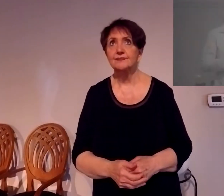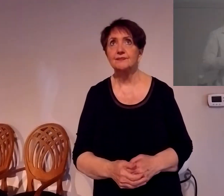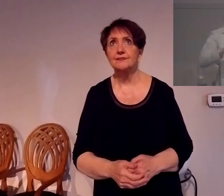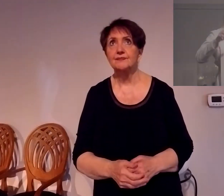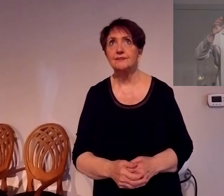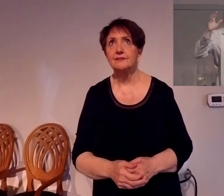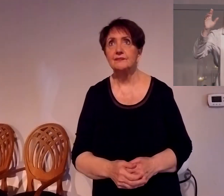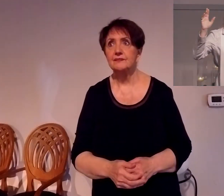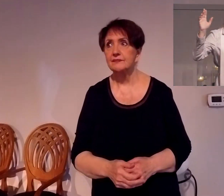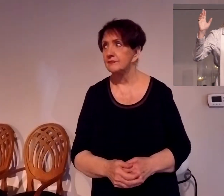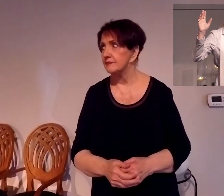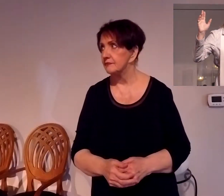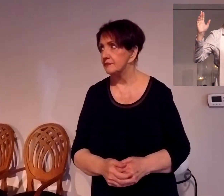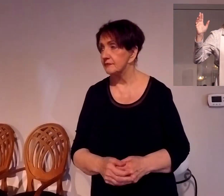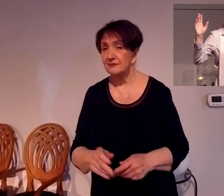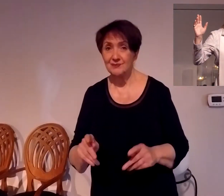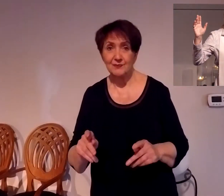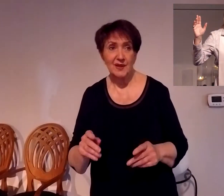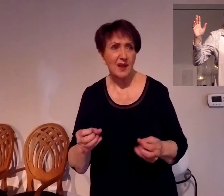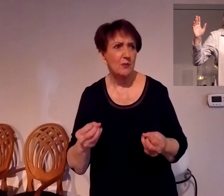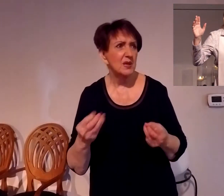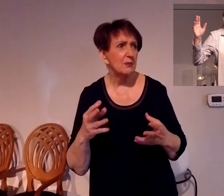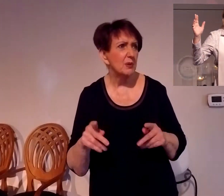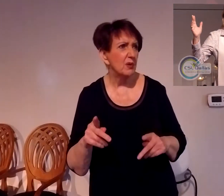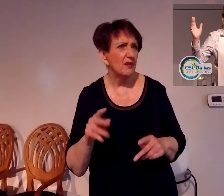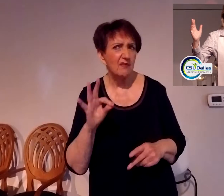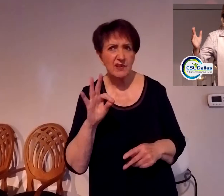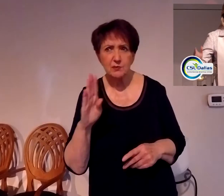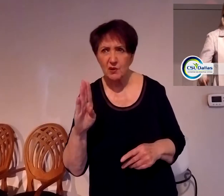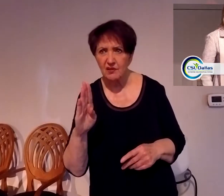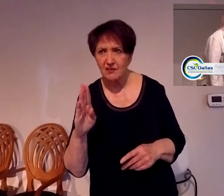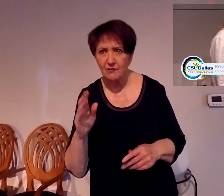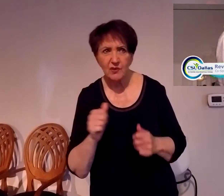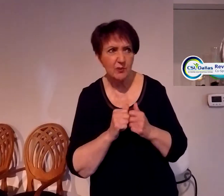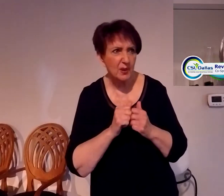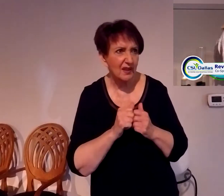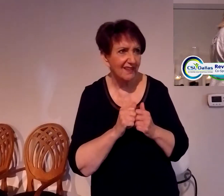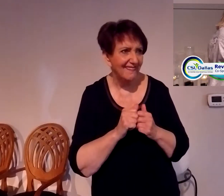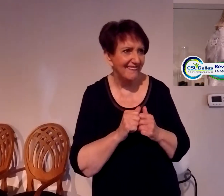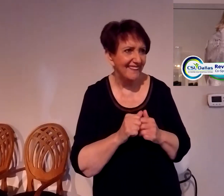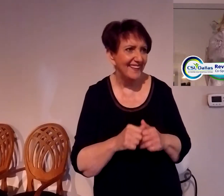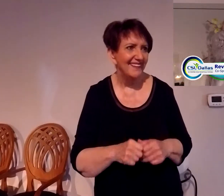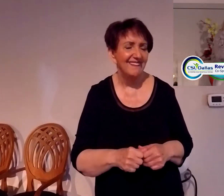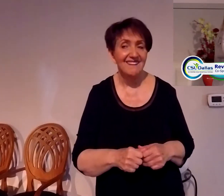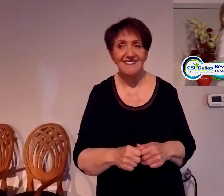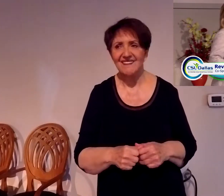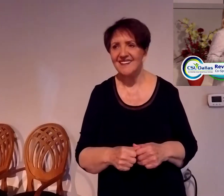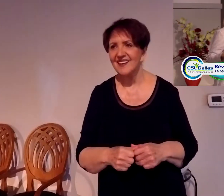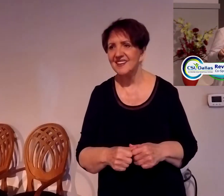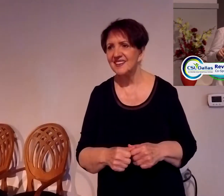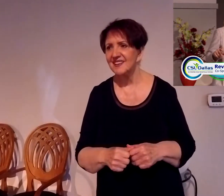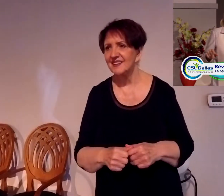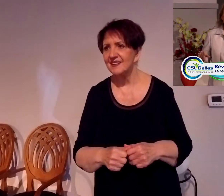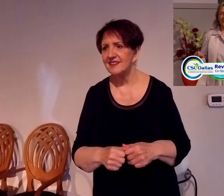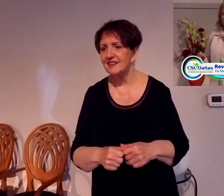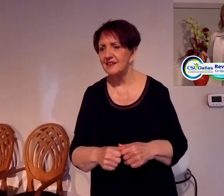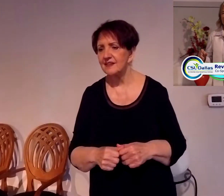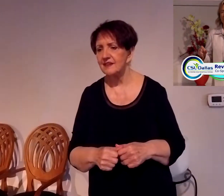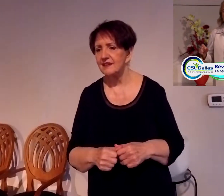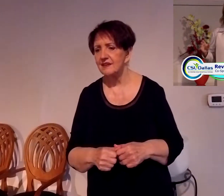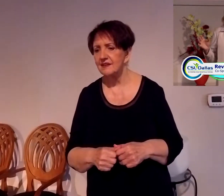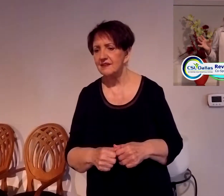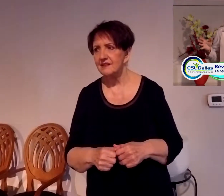many people are on Facebook with me? Or just Facebook, period? Yes, right. There's this,